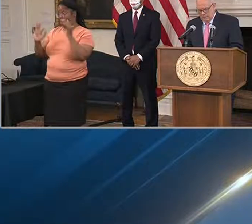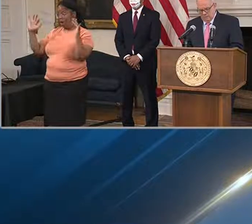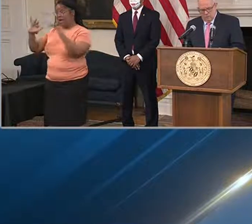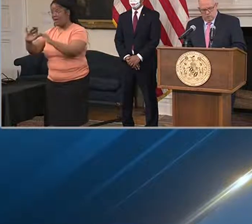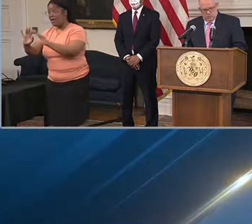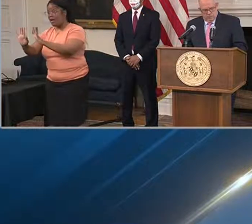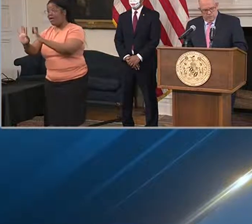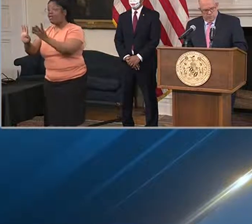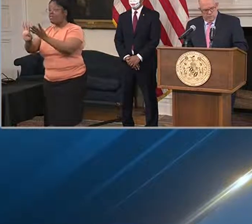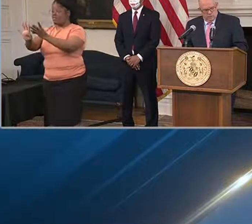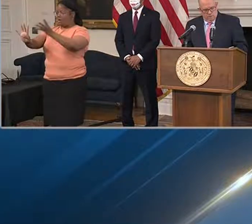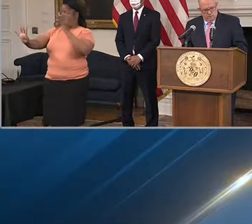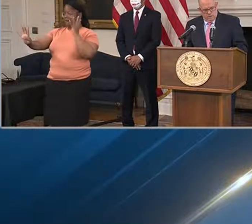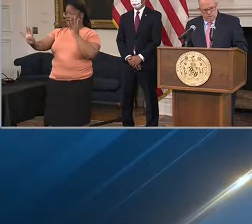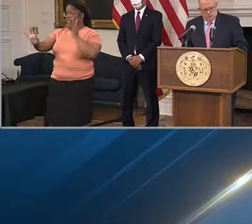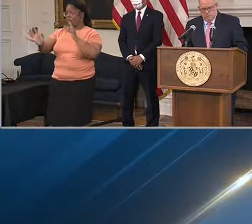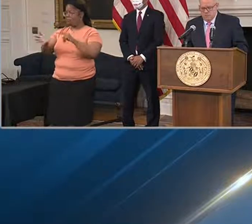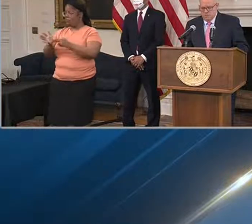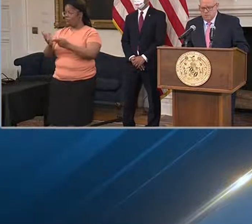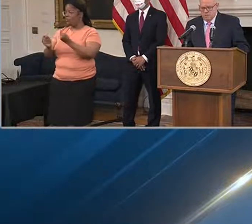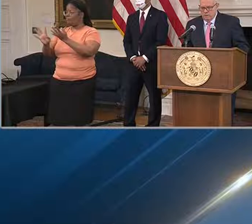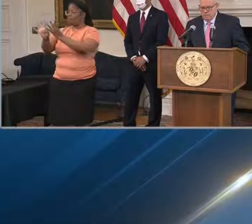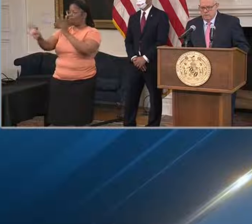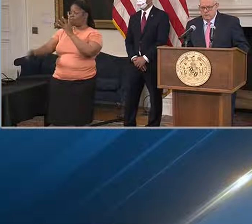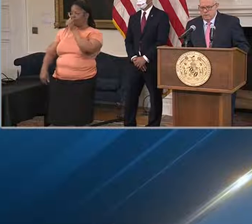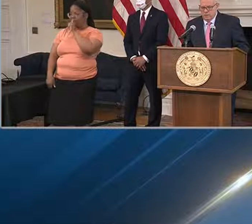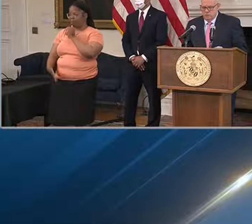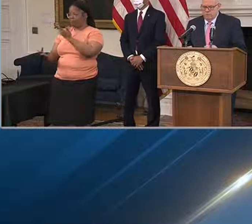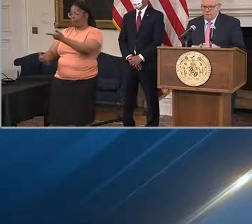But with the supply of doses increasing over the next